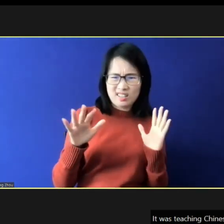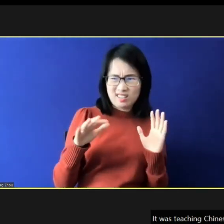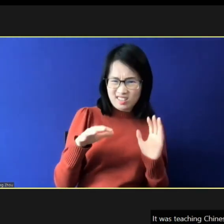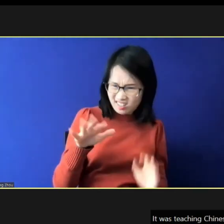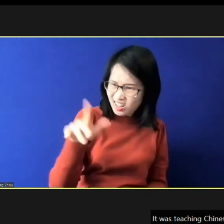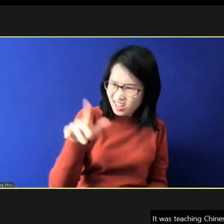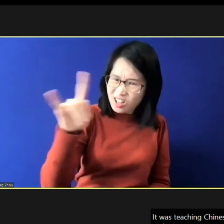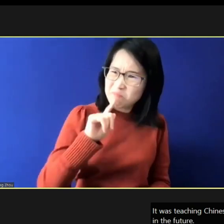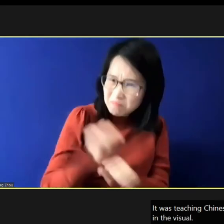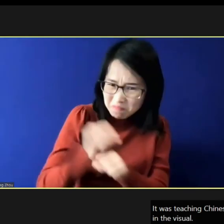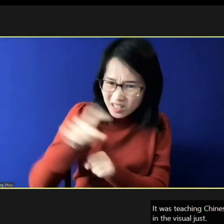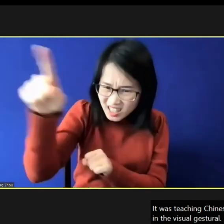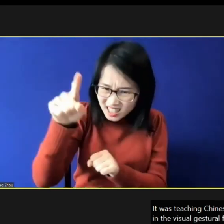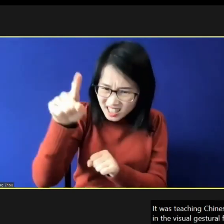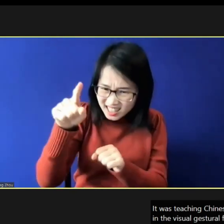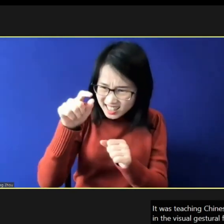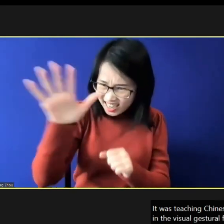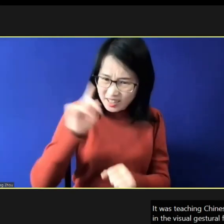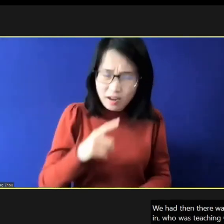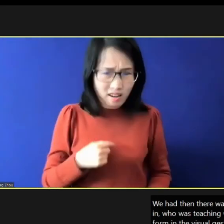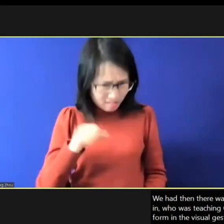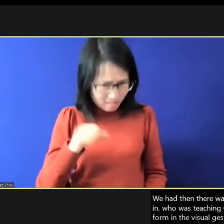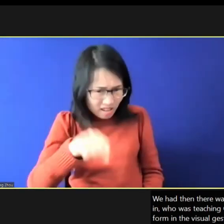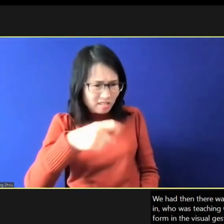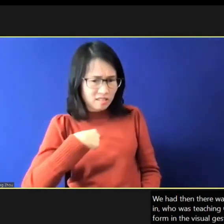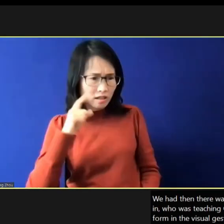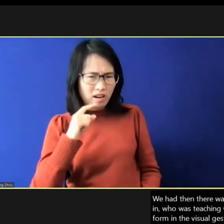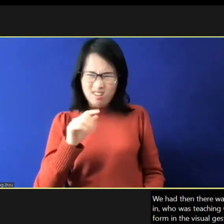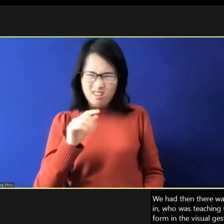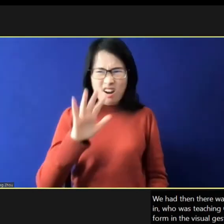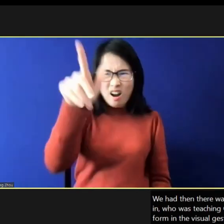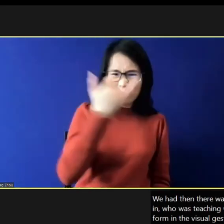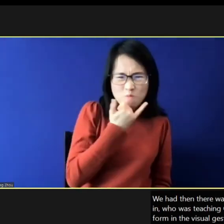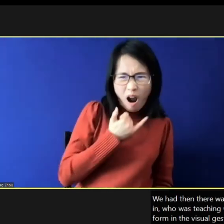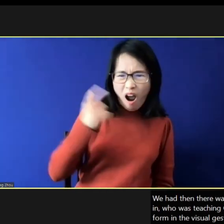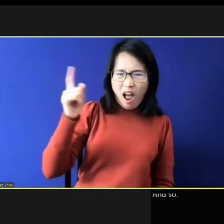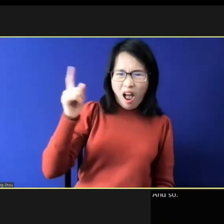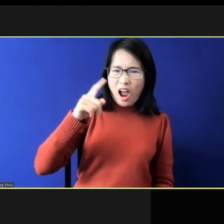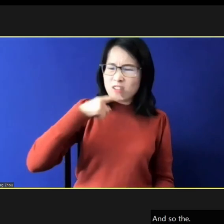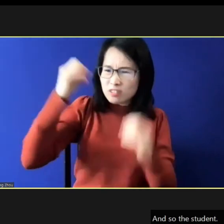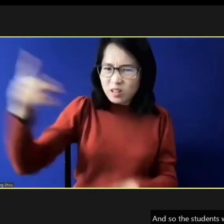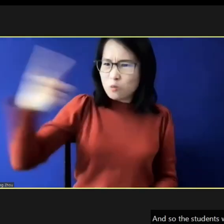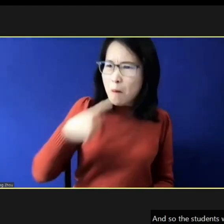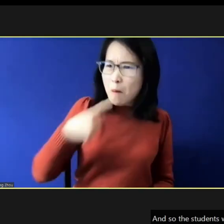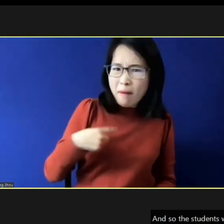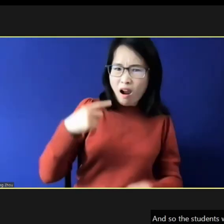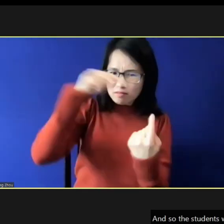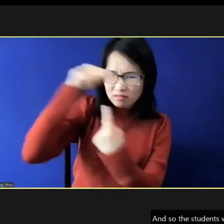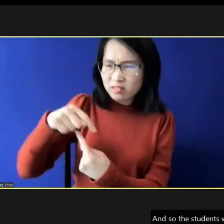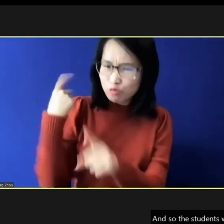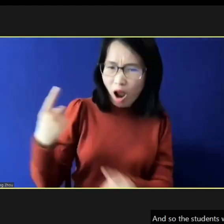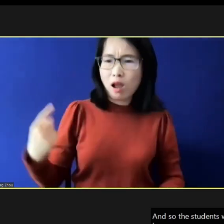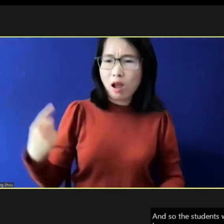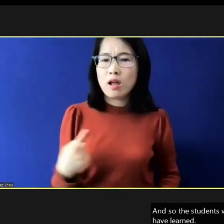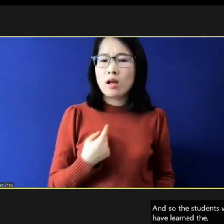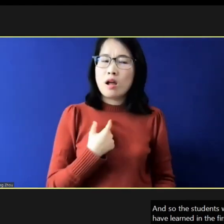form, in the visual gestural form in which deaf people use. And so the students were confused because what they had